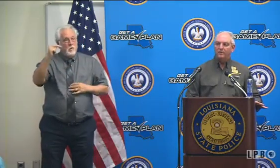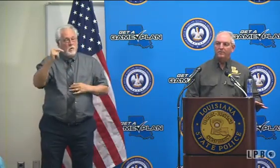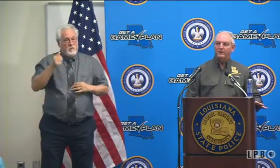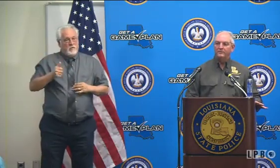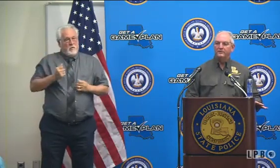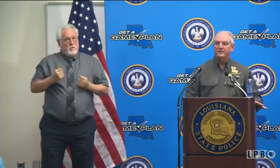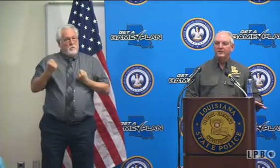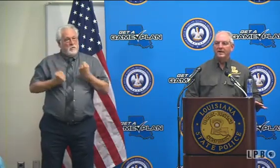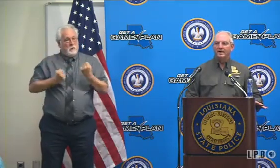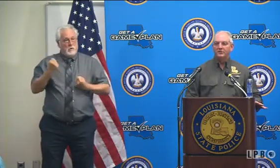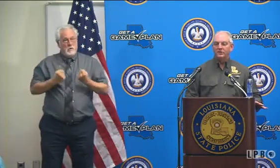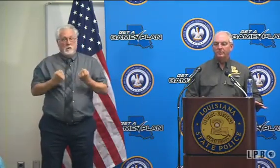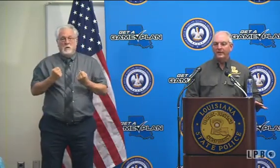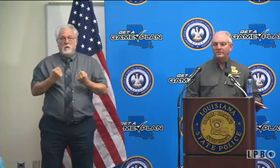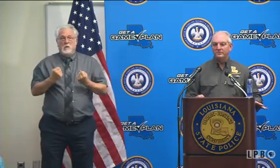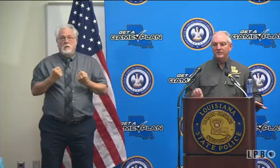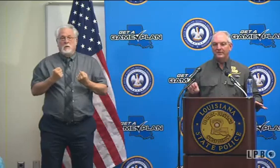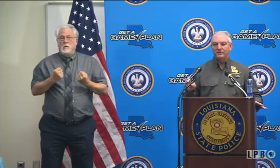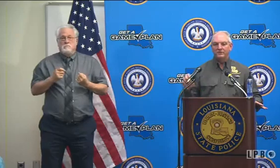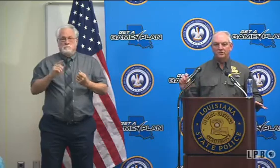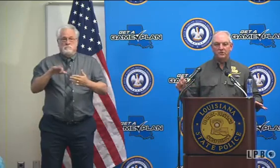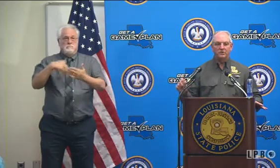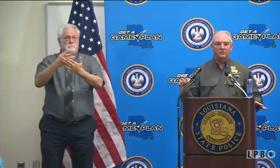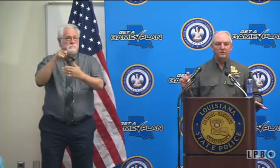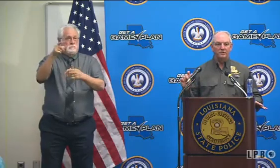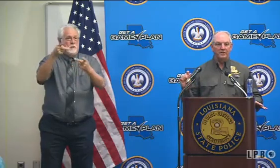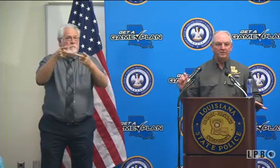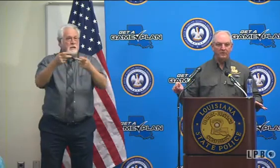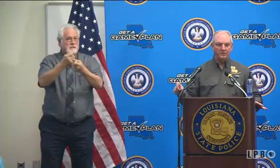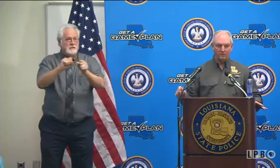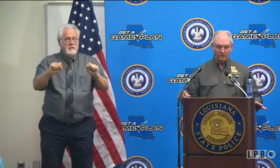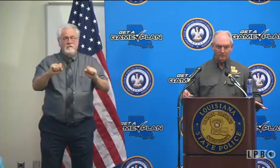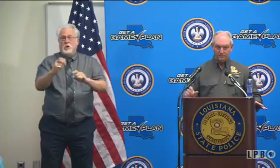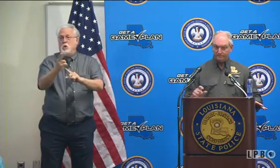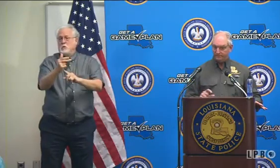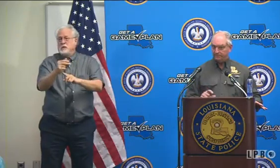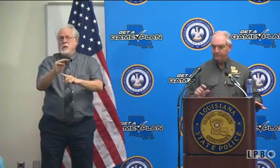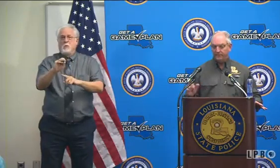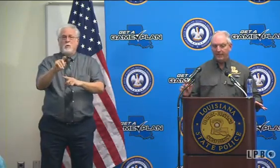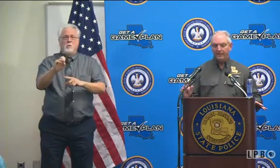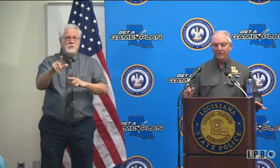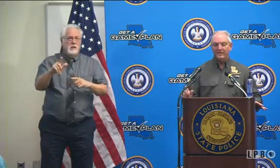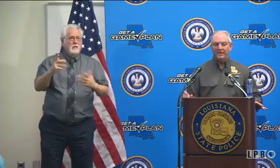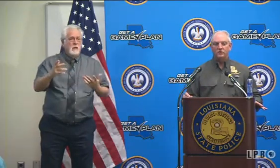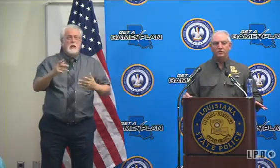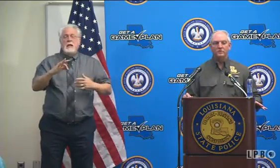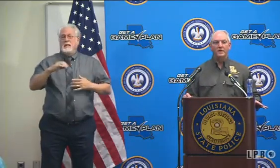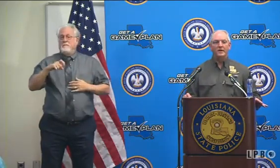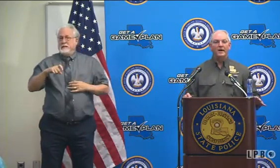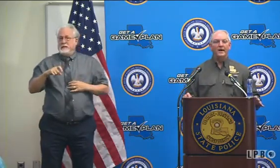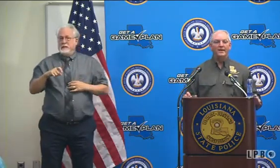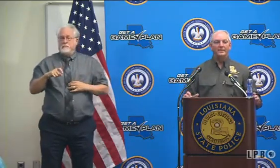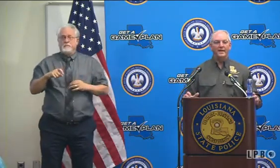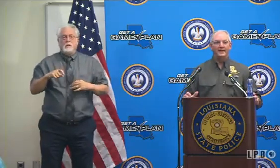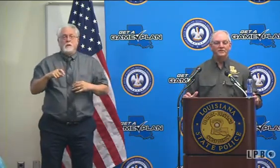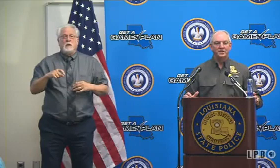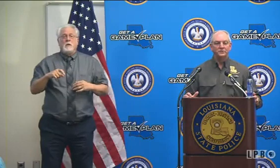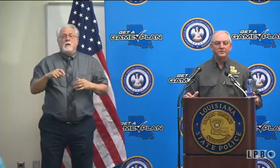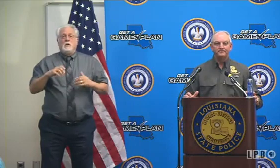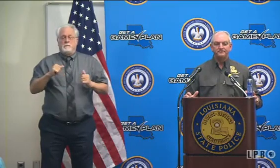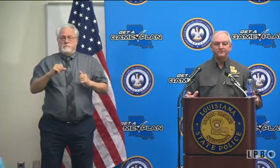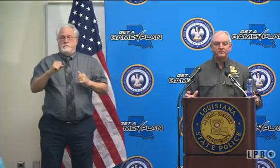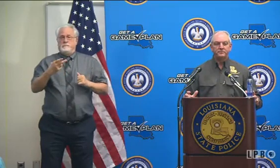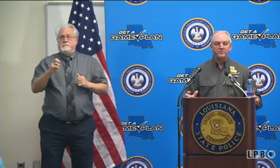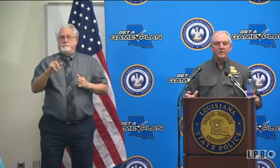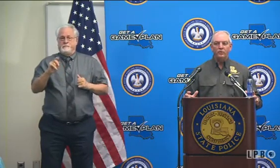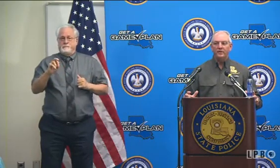own automobiles to a place of safety and secure hotel and motel rooms. If they need to, they can